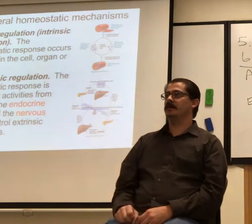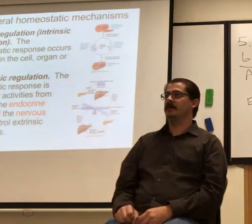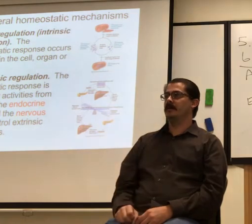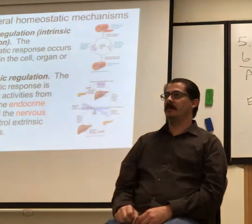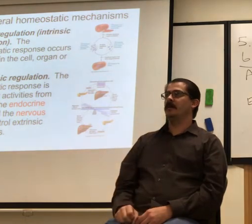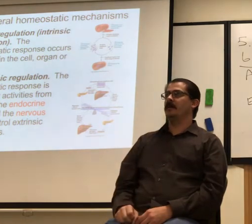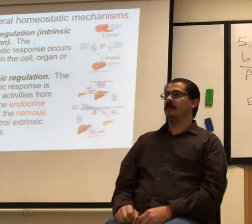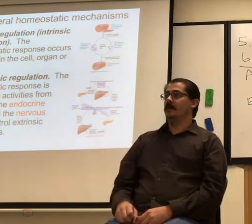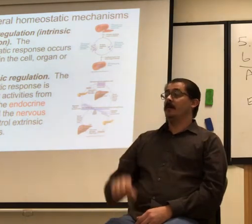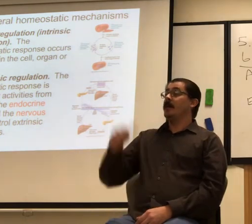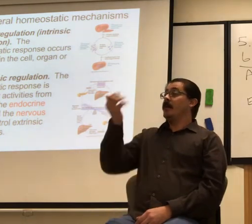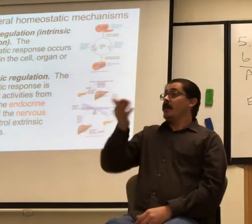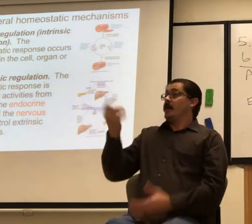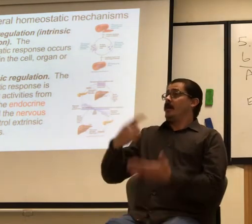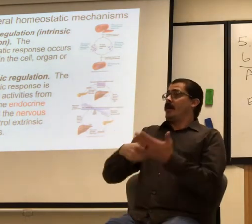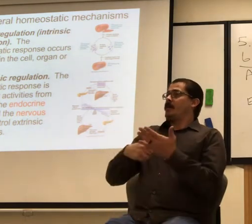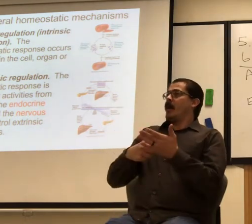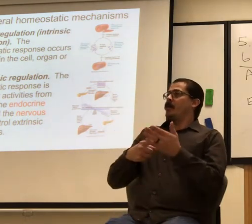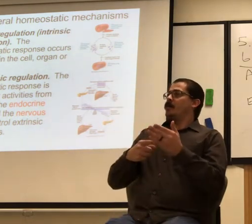glucagon. And the other thing we talked about to regulate